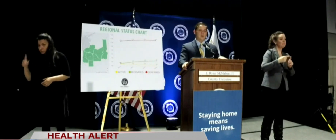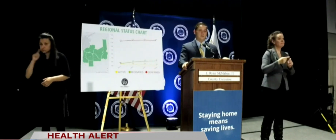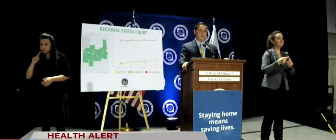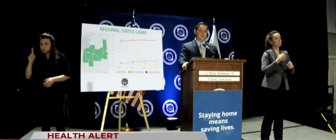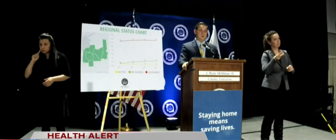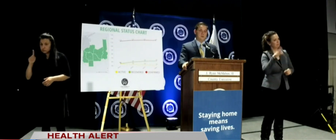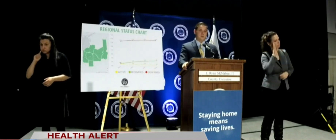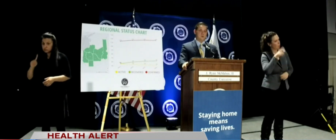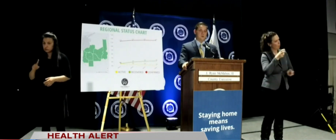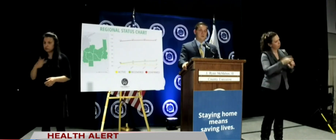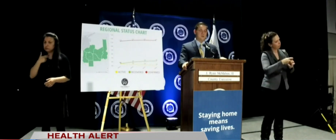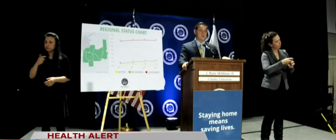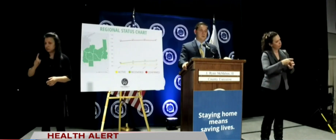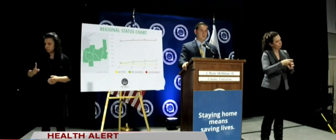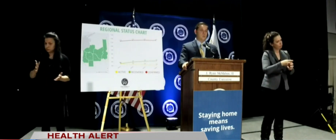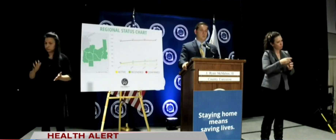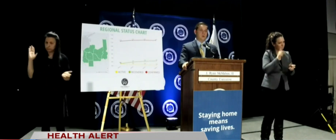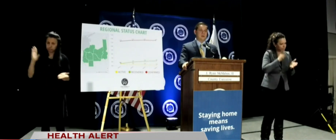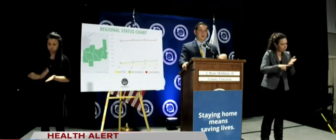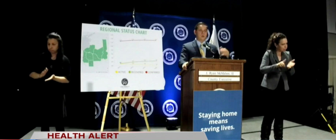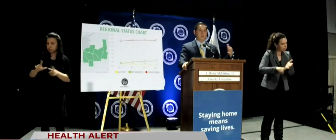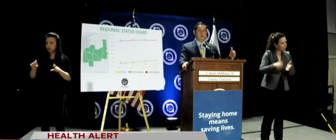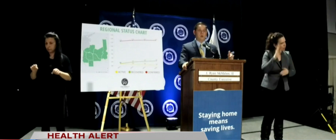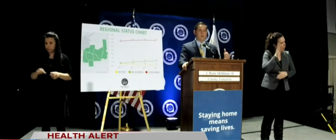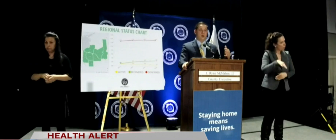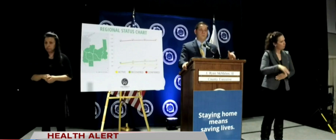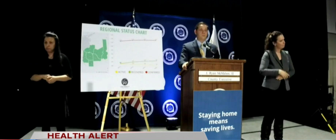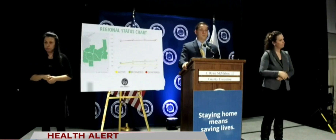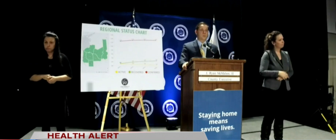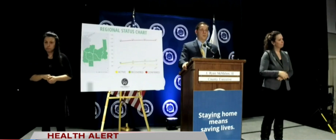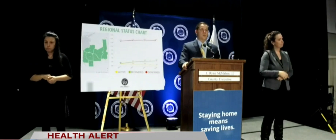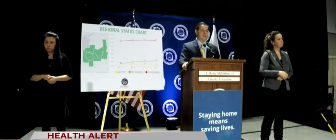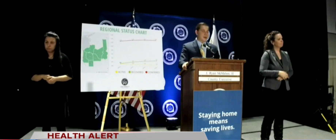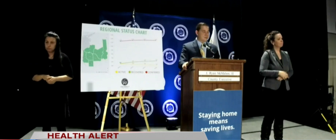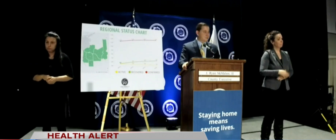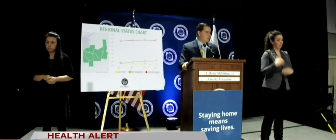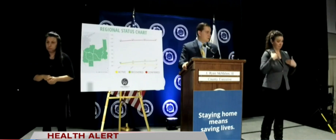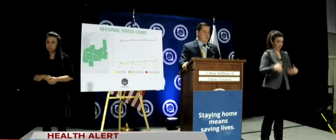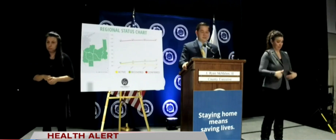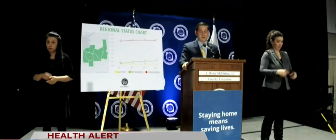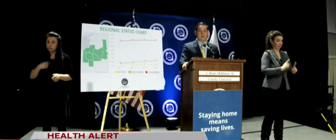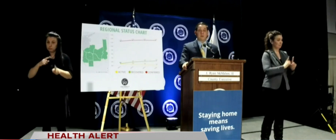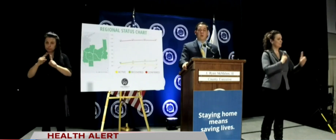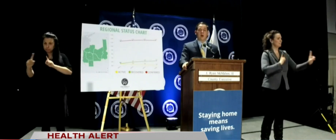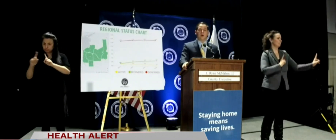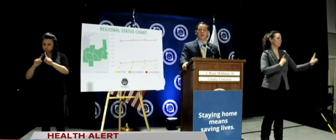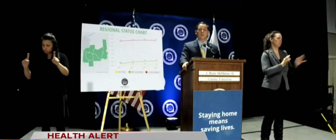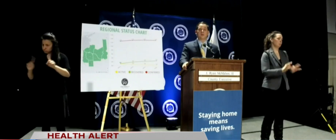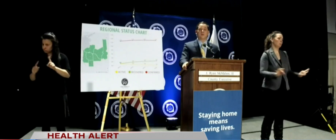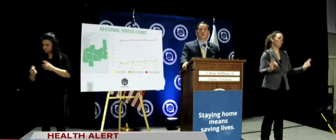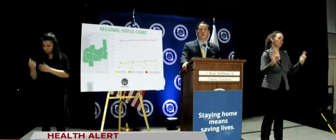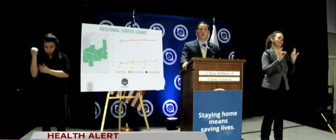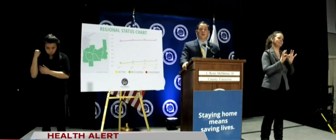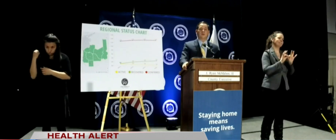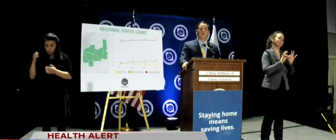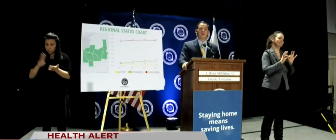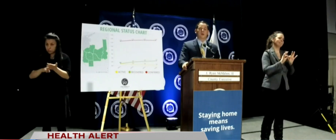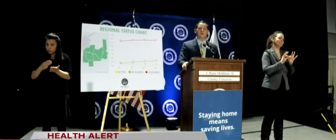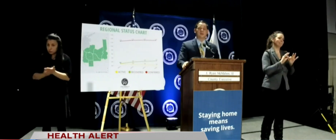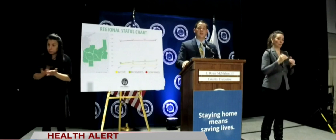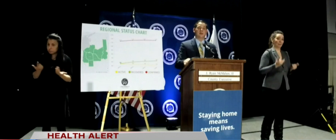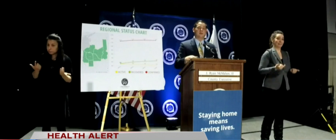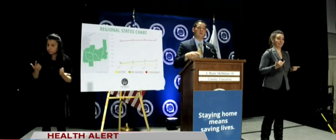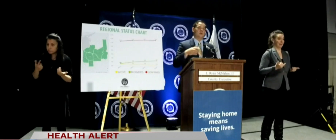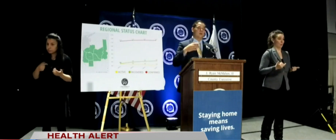because of the efforts and the social distancing, we're getting to a point where we can actually start to say maybe we are a little bit different from New